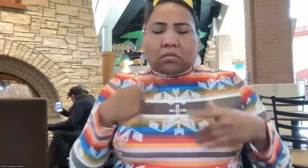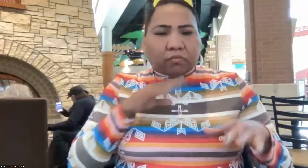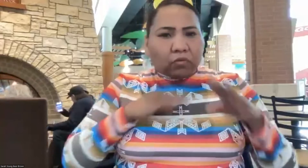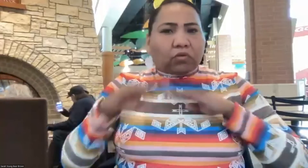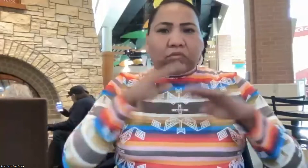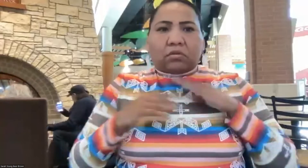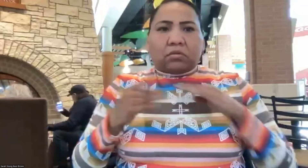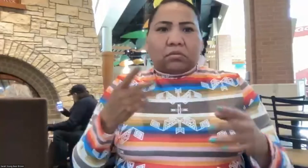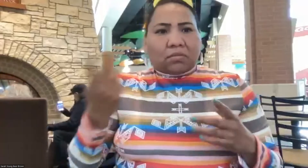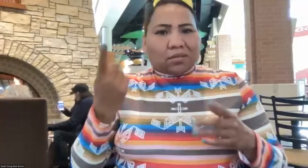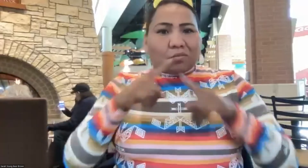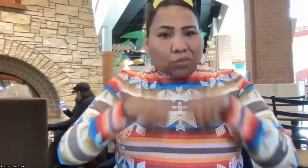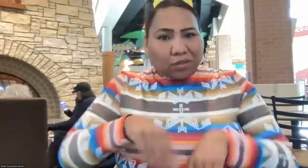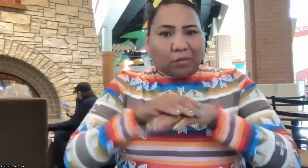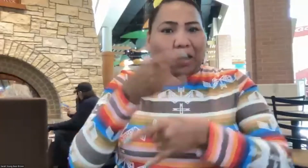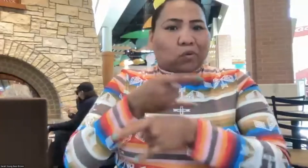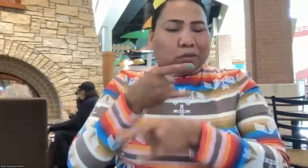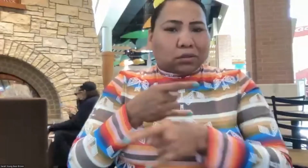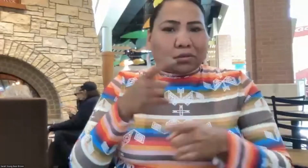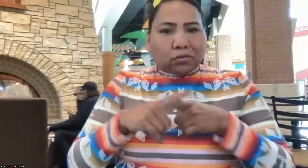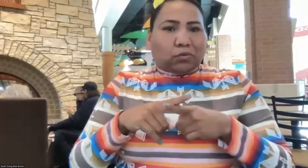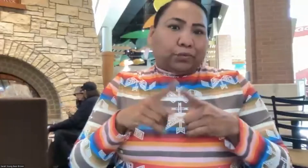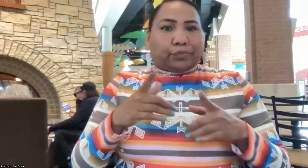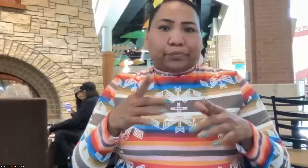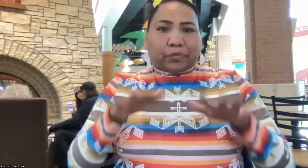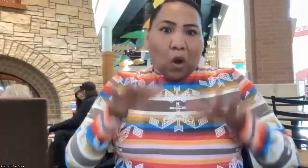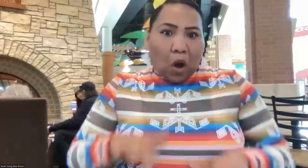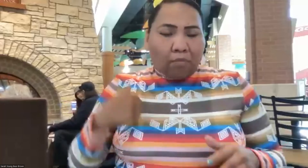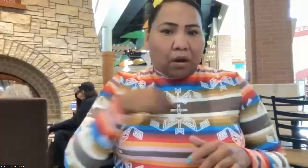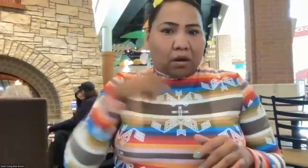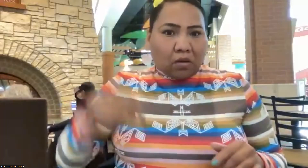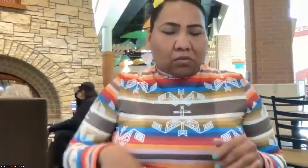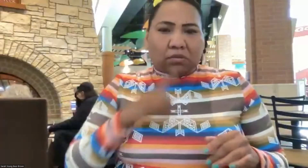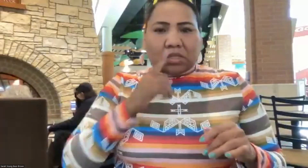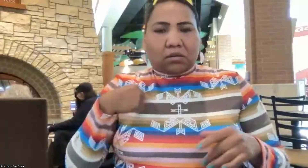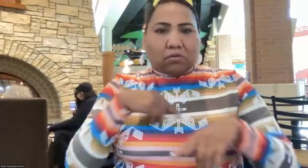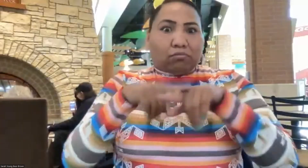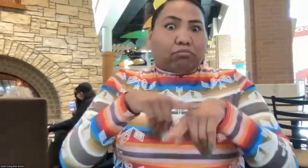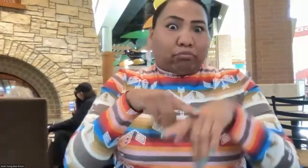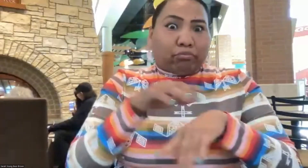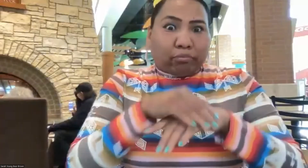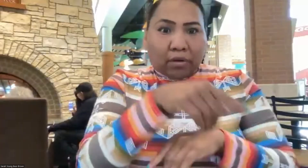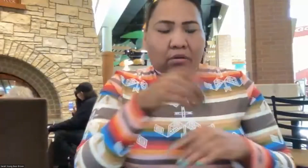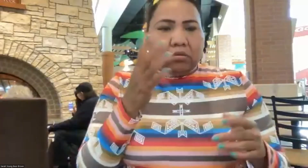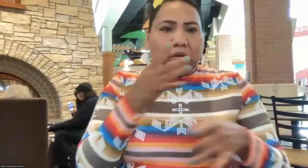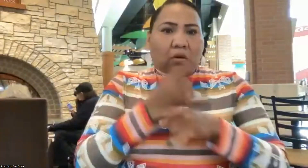As a family, we were struggling financially, and we were relying on alcohol to